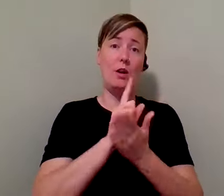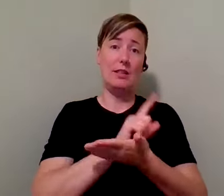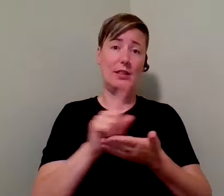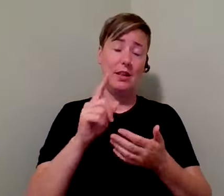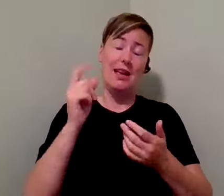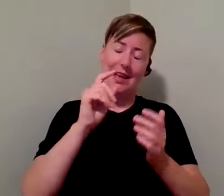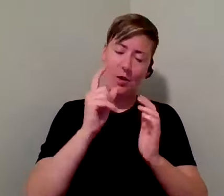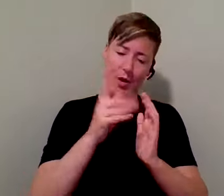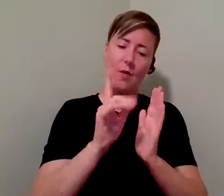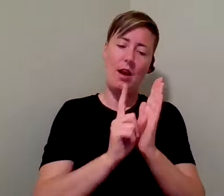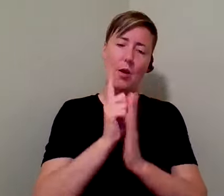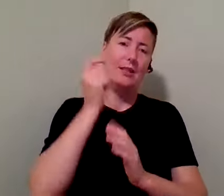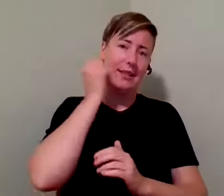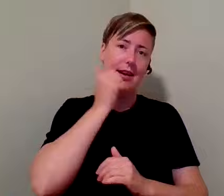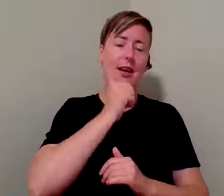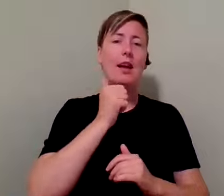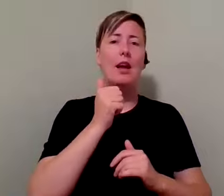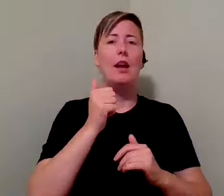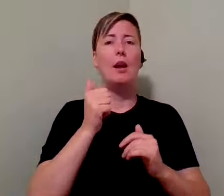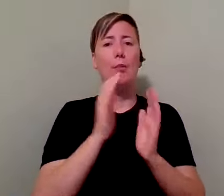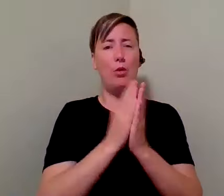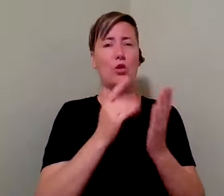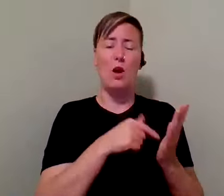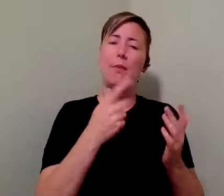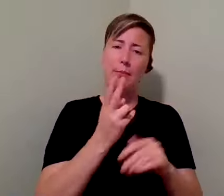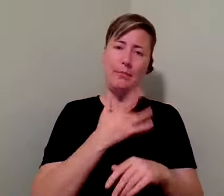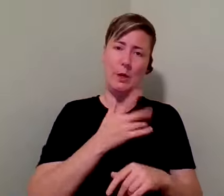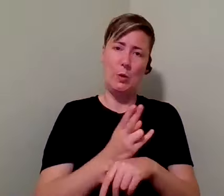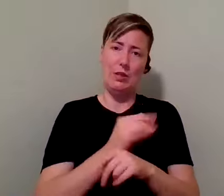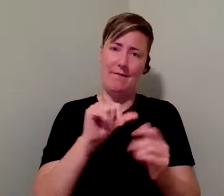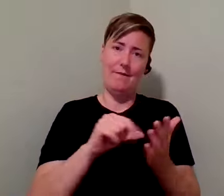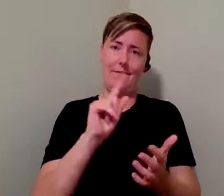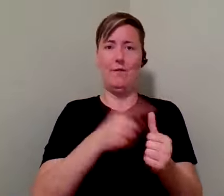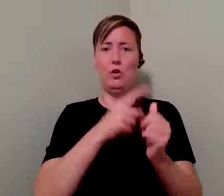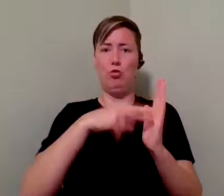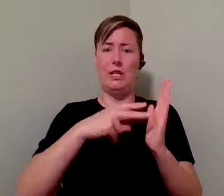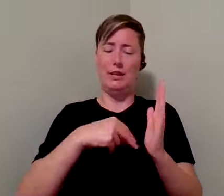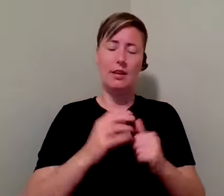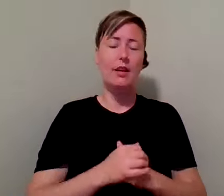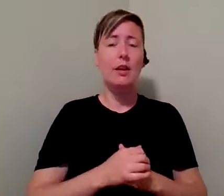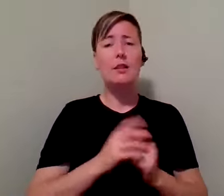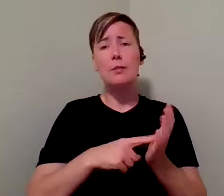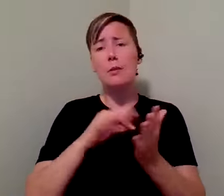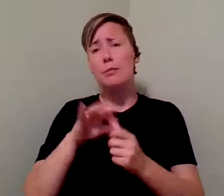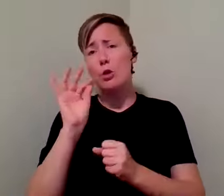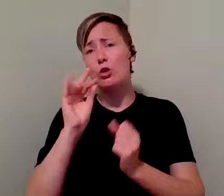the day. I read some other stuff. I read some spiritual literature, and then I sit down and I do my quiet